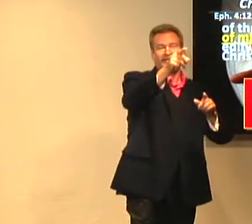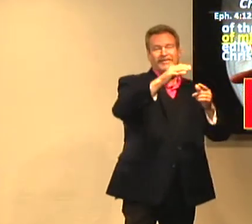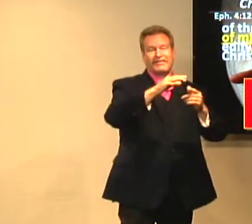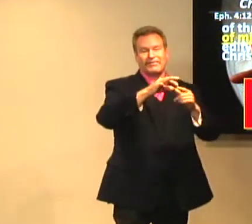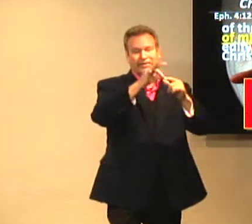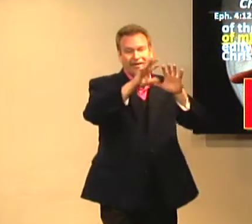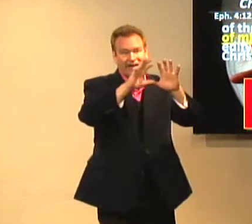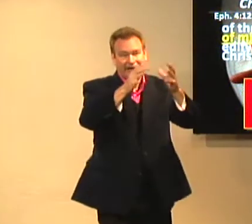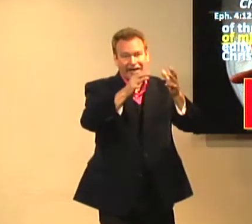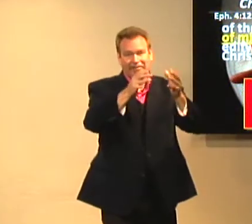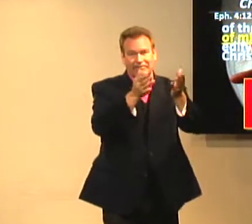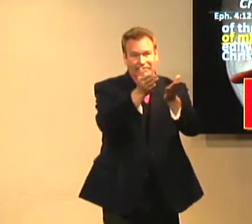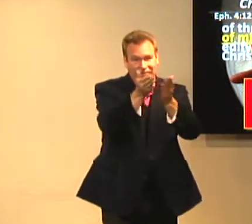children.